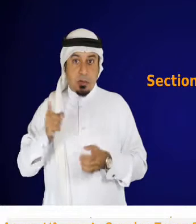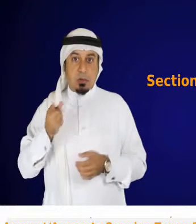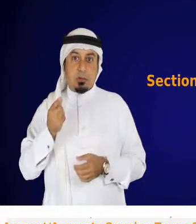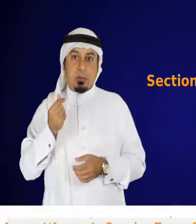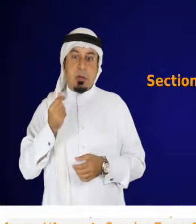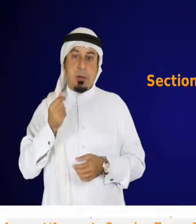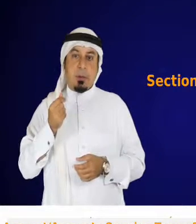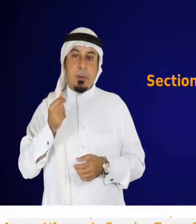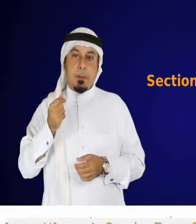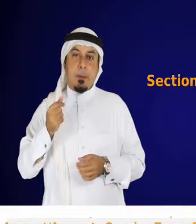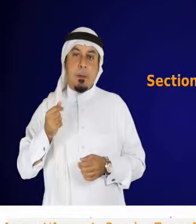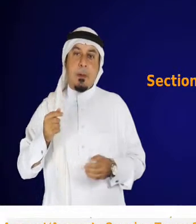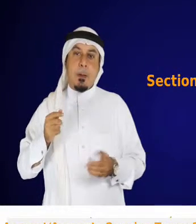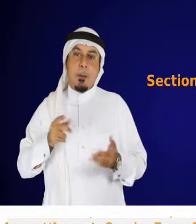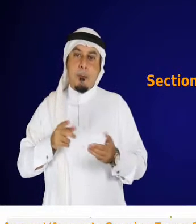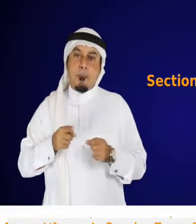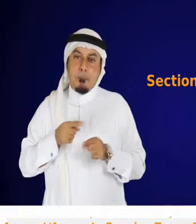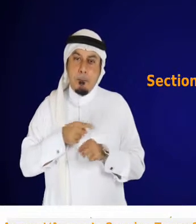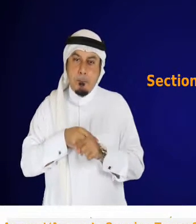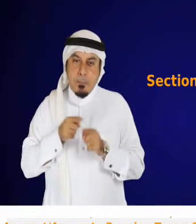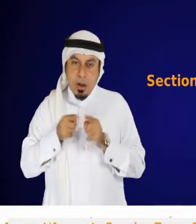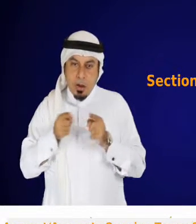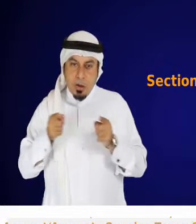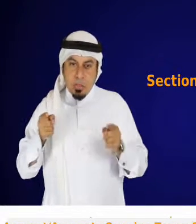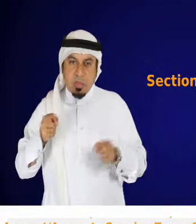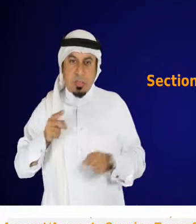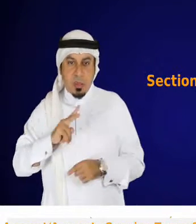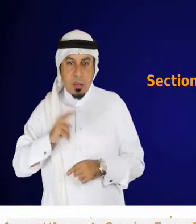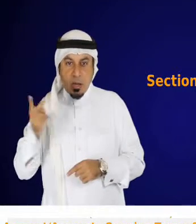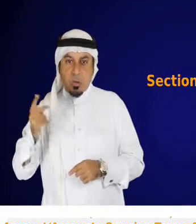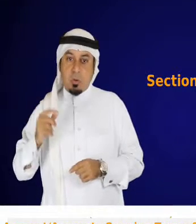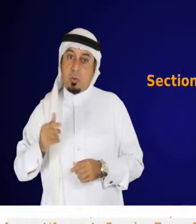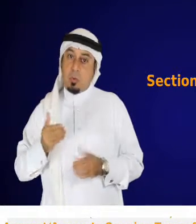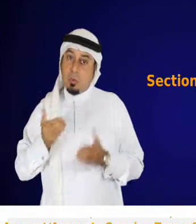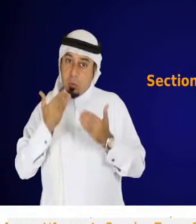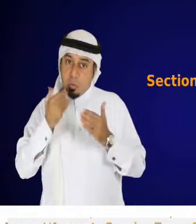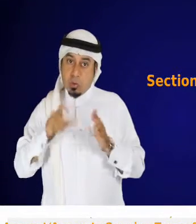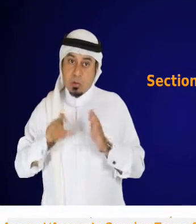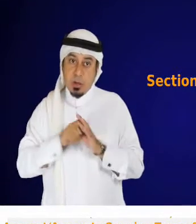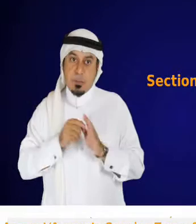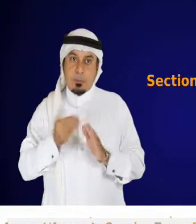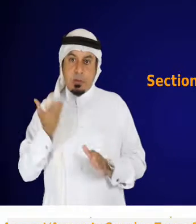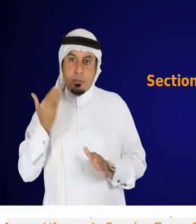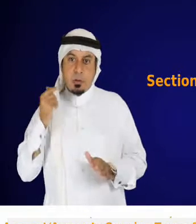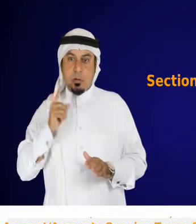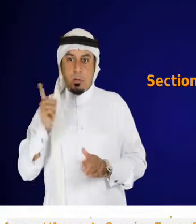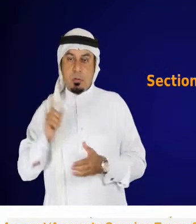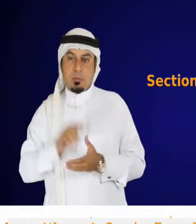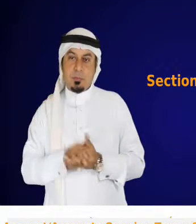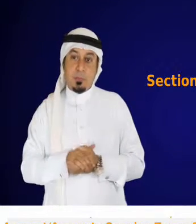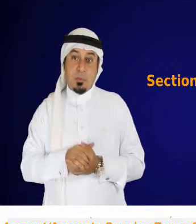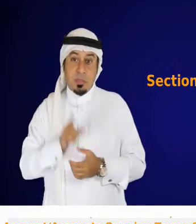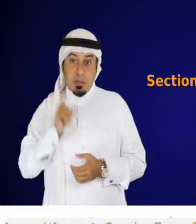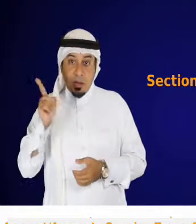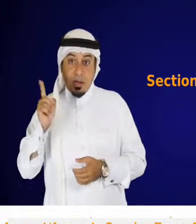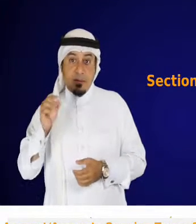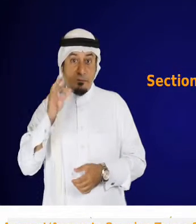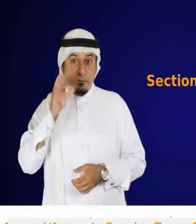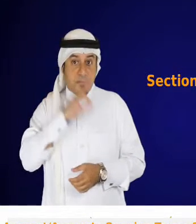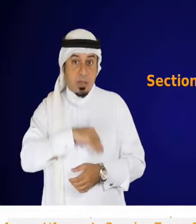other banking charges, costs and expenses, including legal costs, incurred in connection therewith at such rates as may